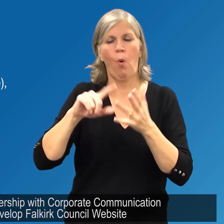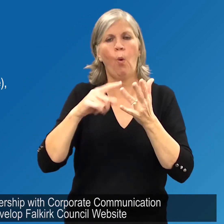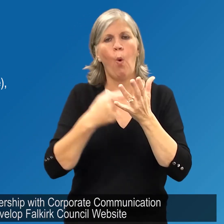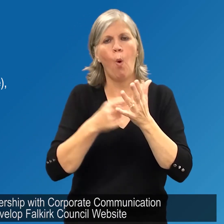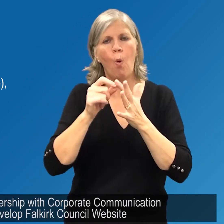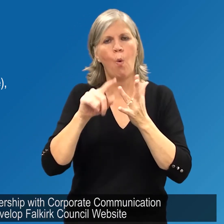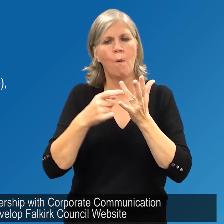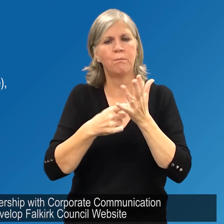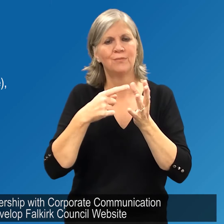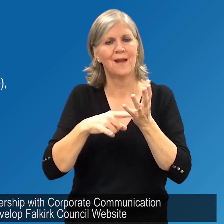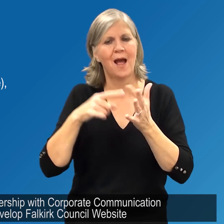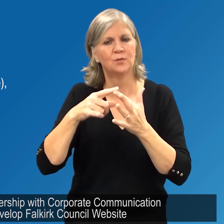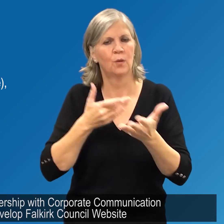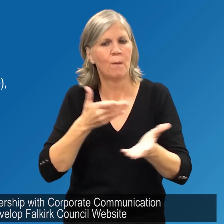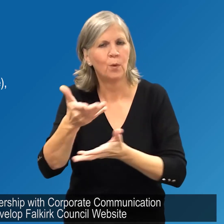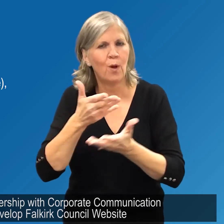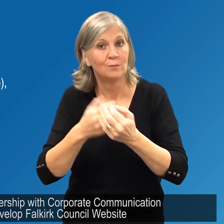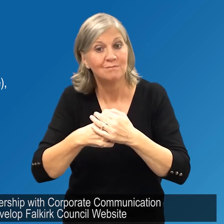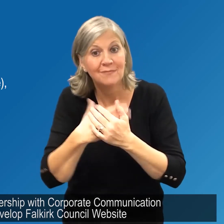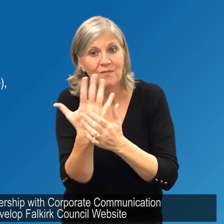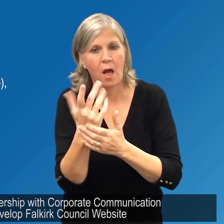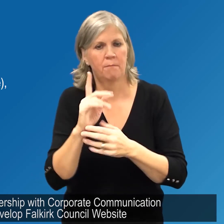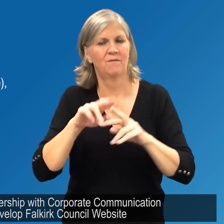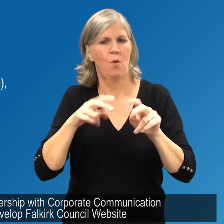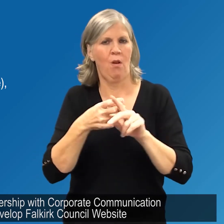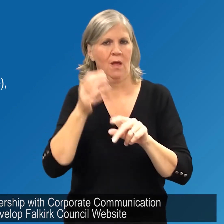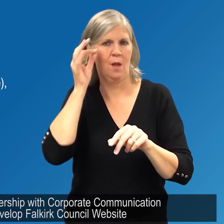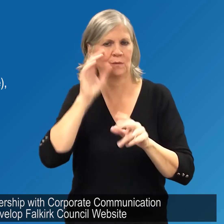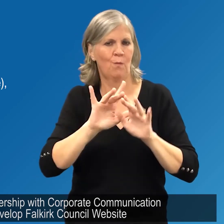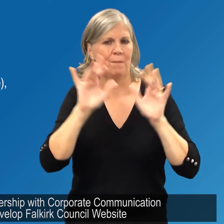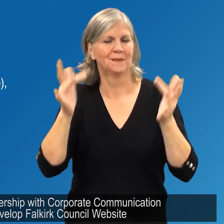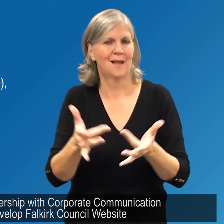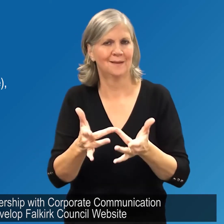Work in partnership with corporate communication to develop Falkirk Council's website.